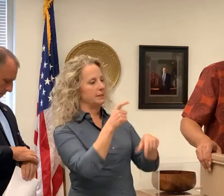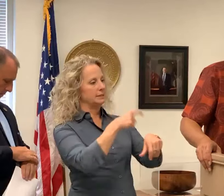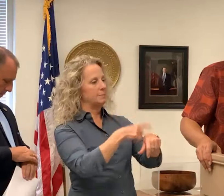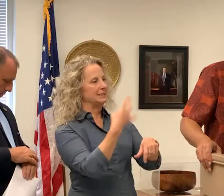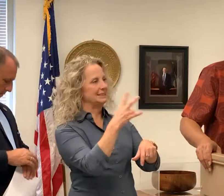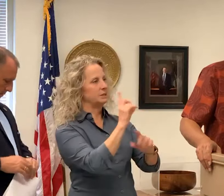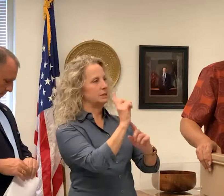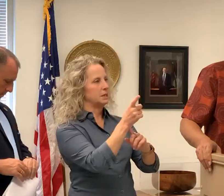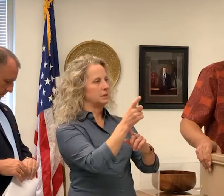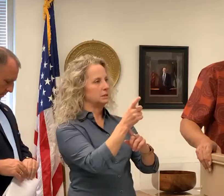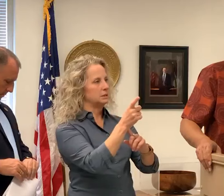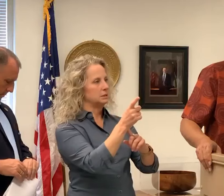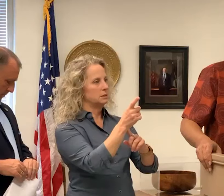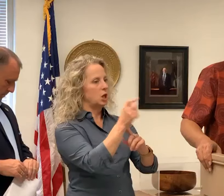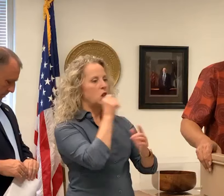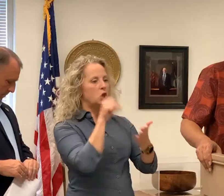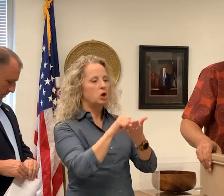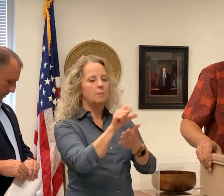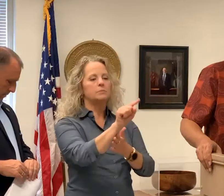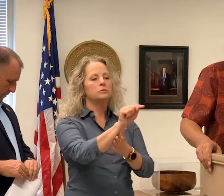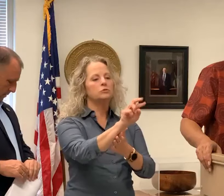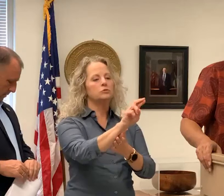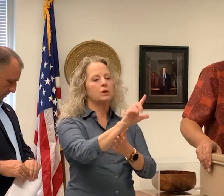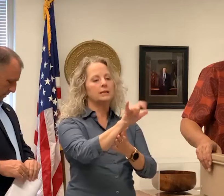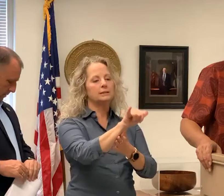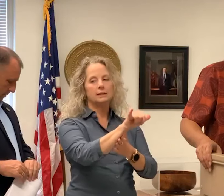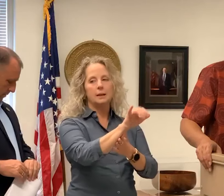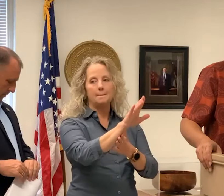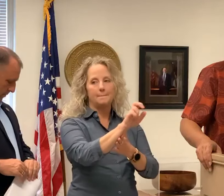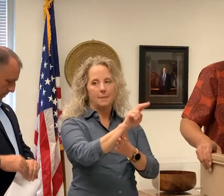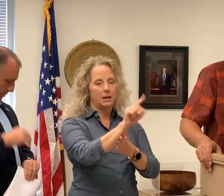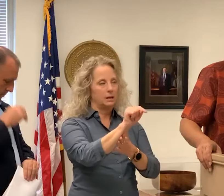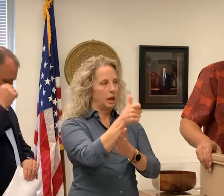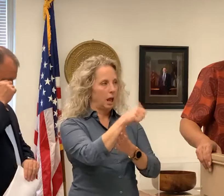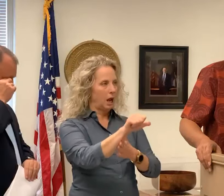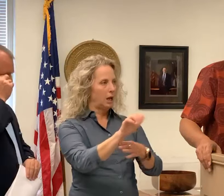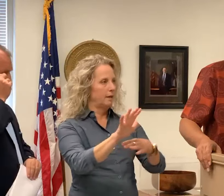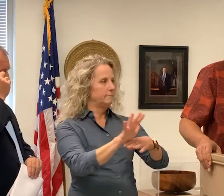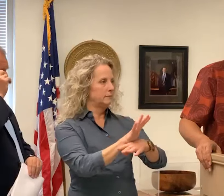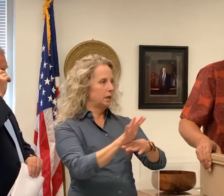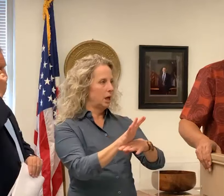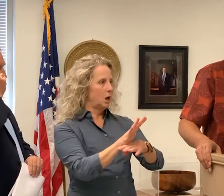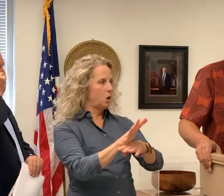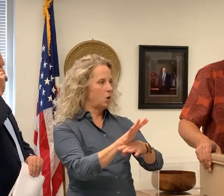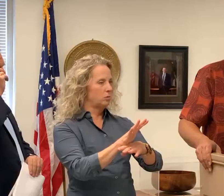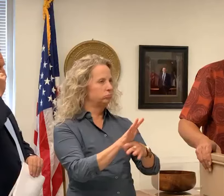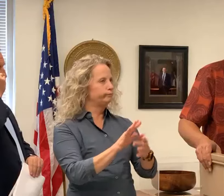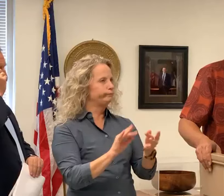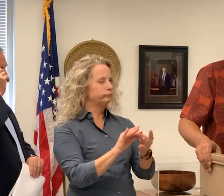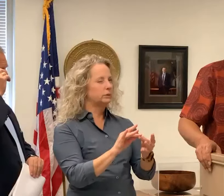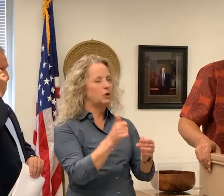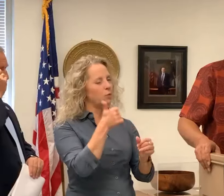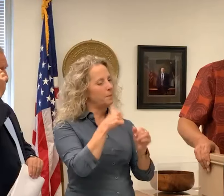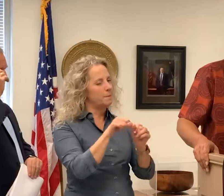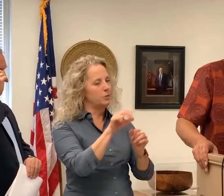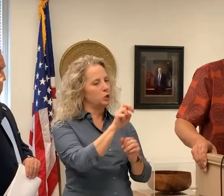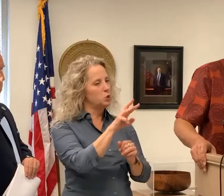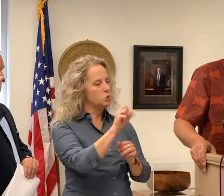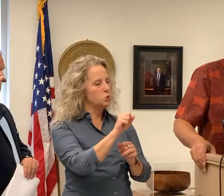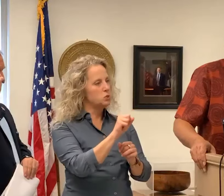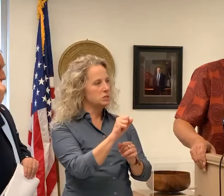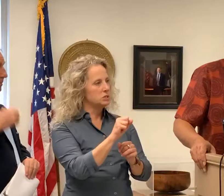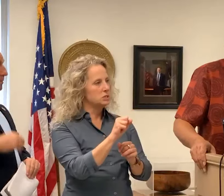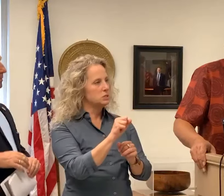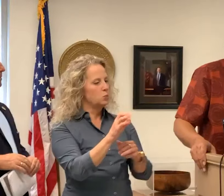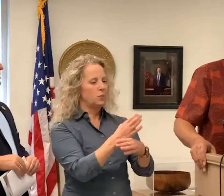17 minutes. So if you look up Tracy Bennett on any video account, I can't remember the news agency. It